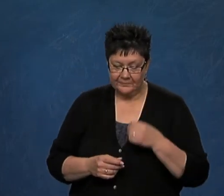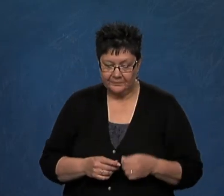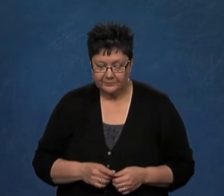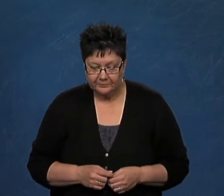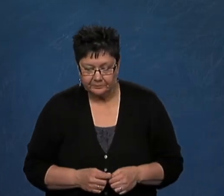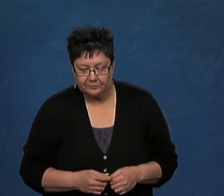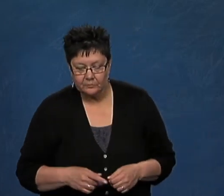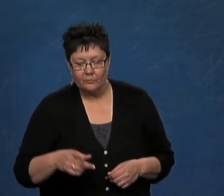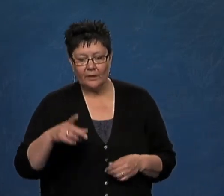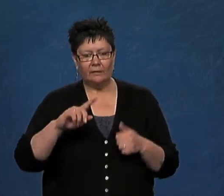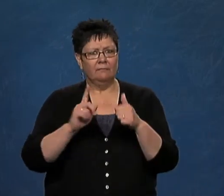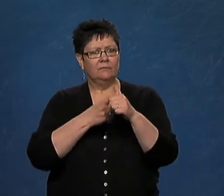way.